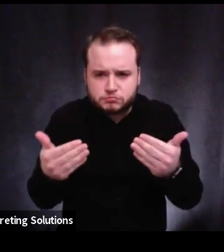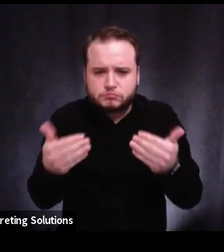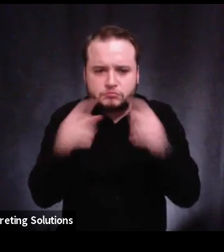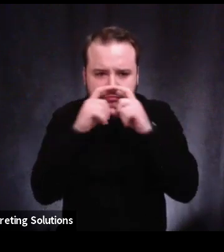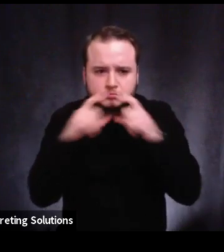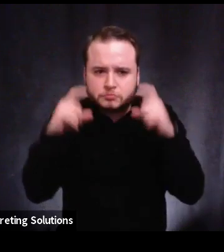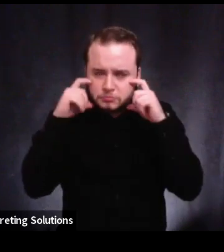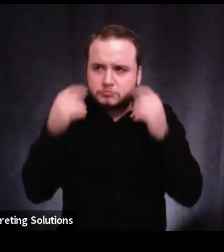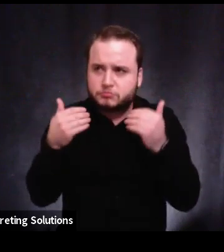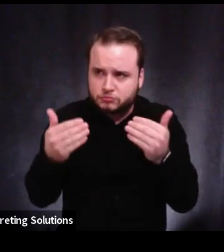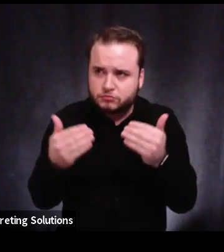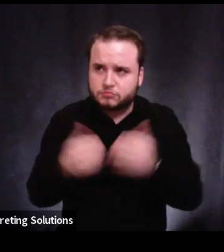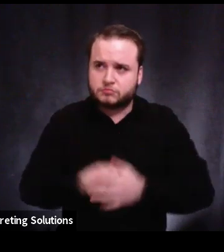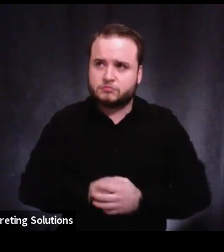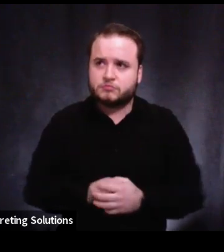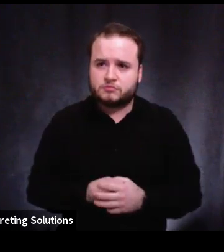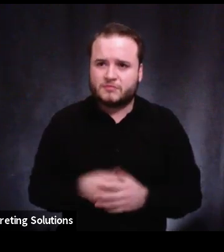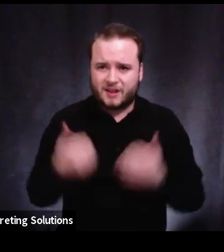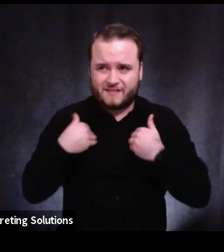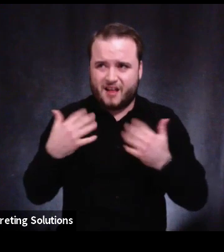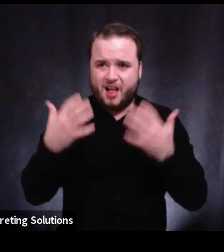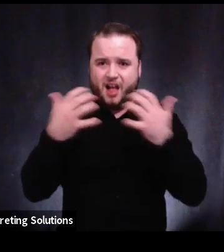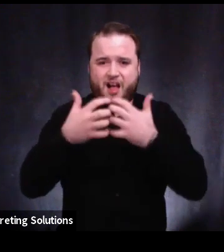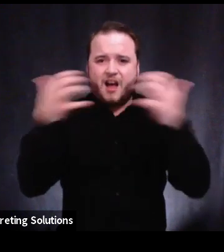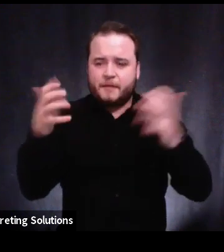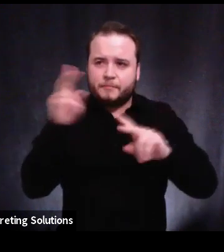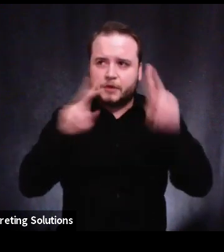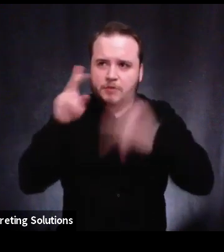out there who are creative and good